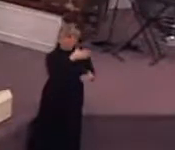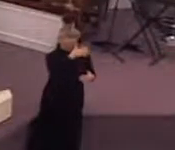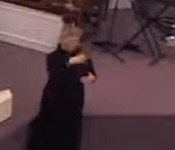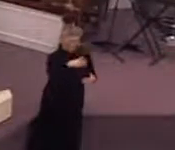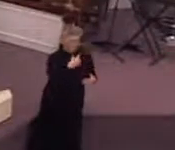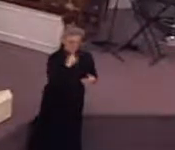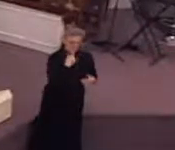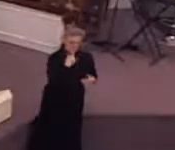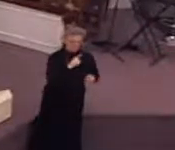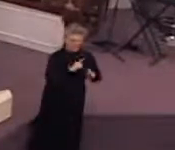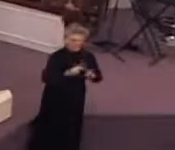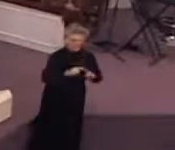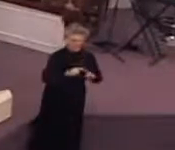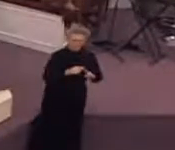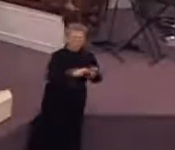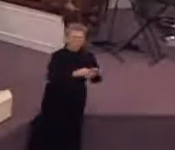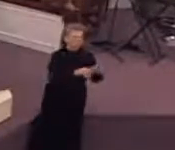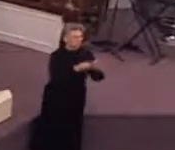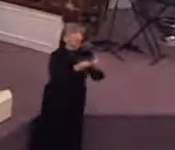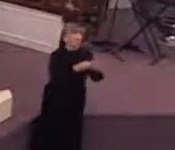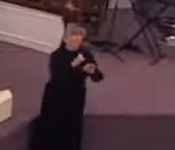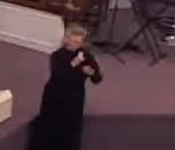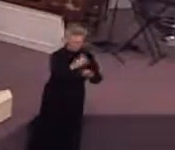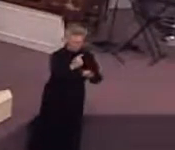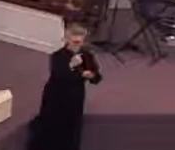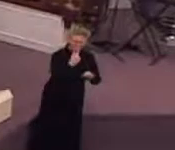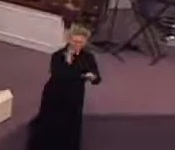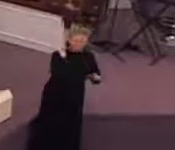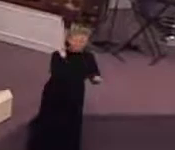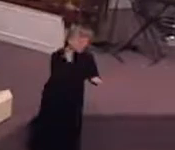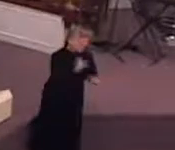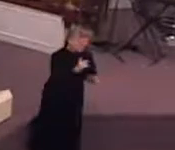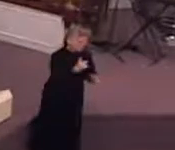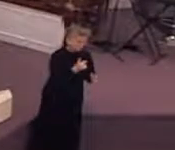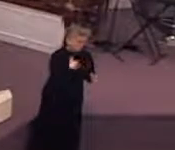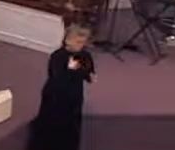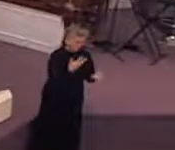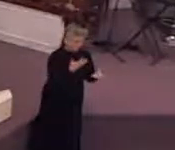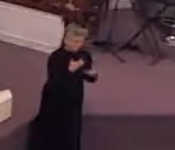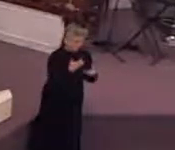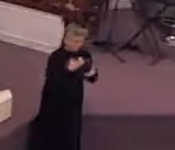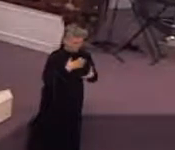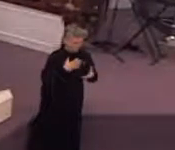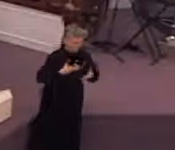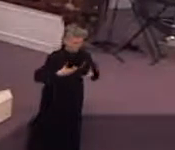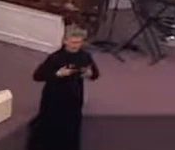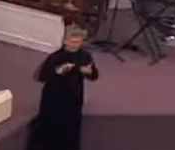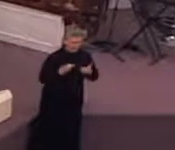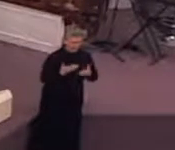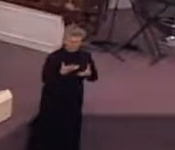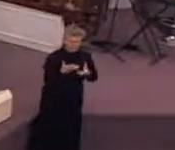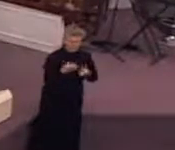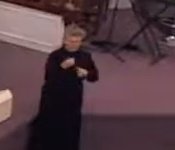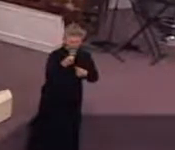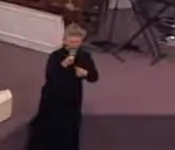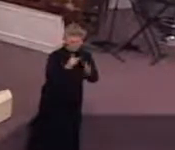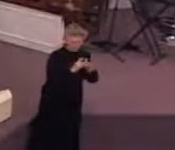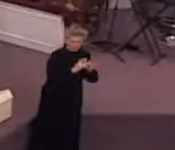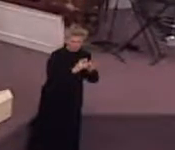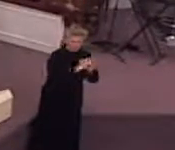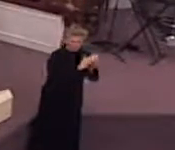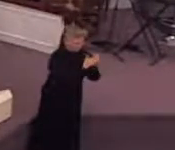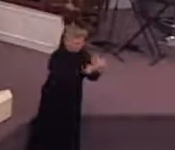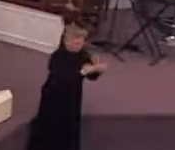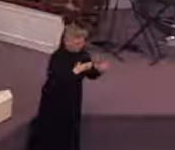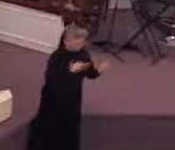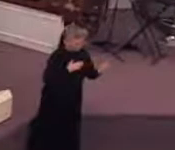but it does matter what God has to say. And that's what I want in my life. I want God's Word and God's